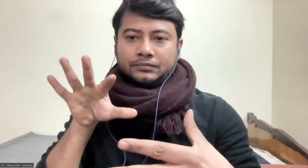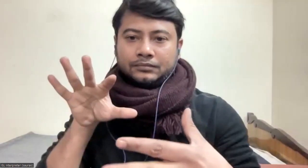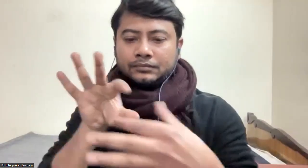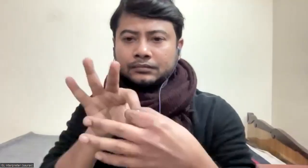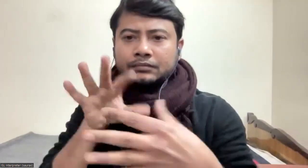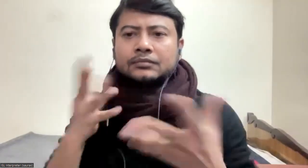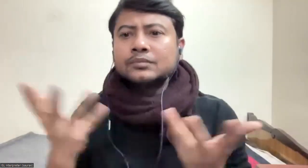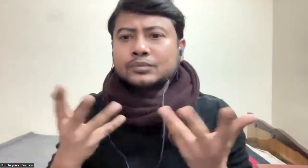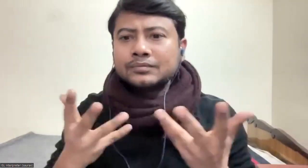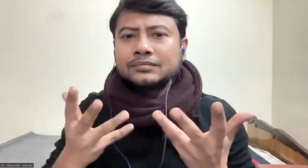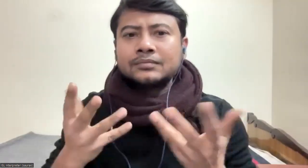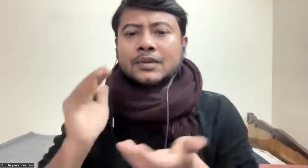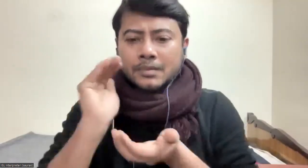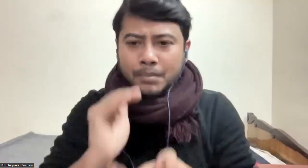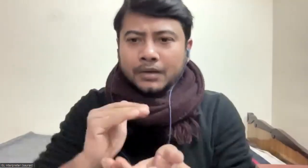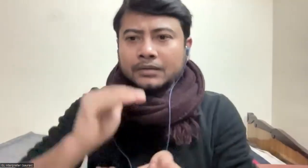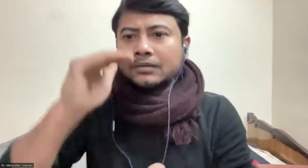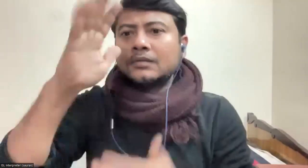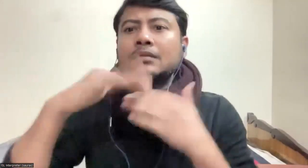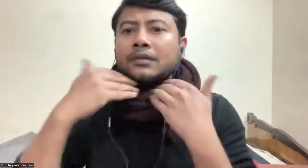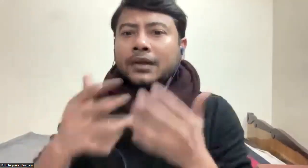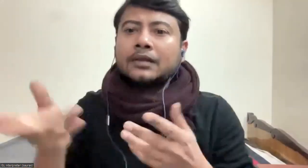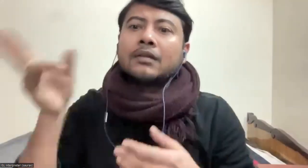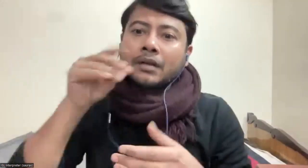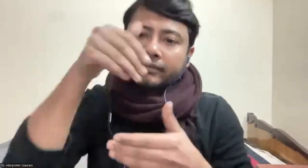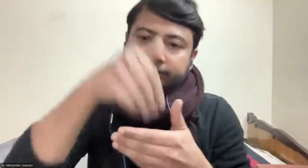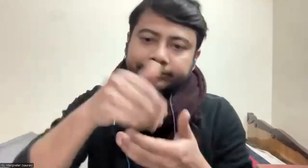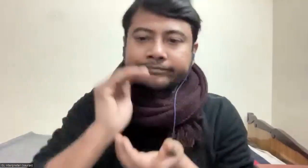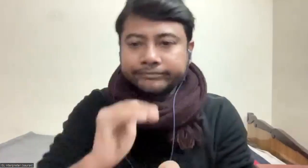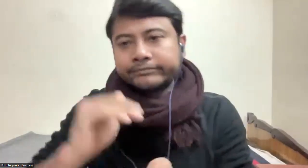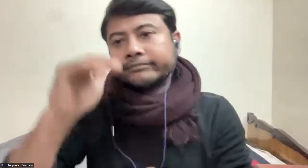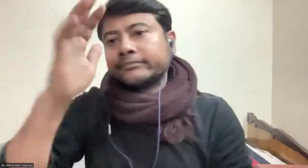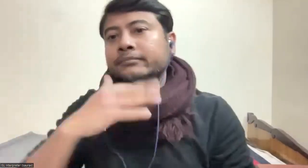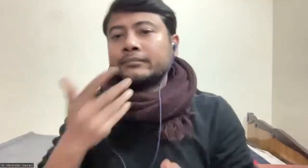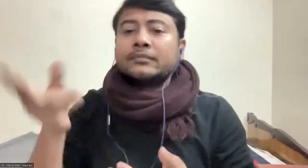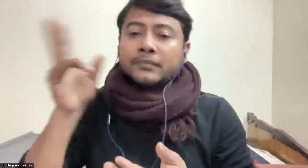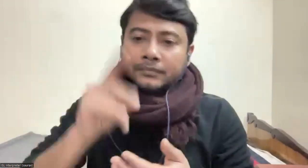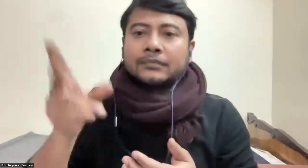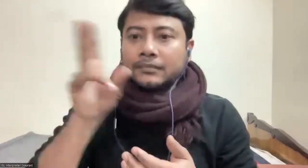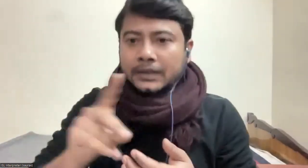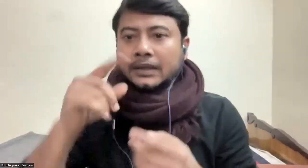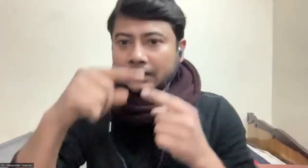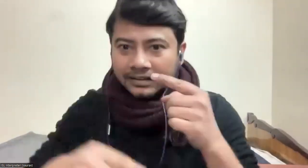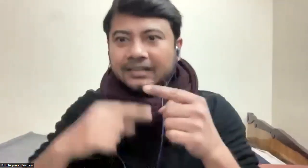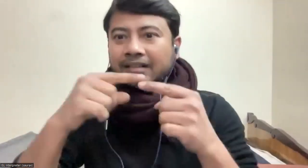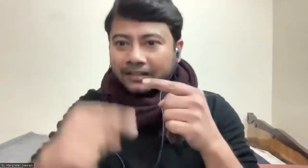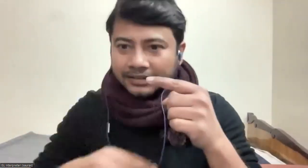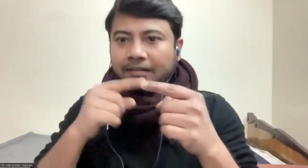death. That is, of course, the prime reason that we are chanting.